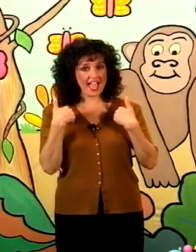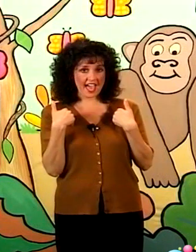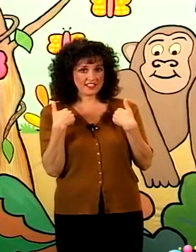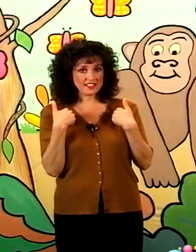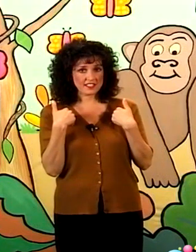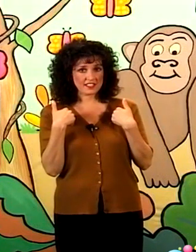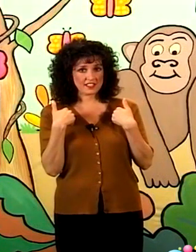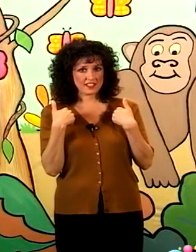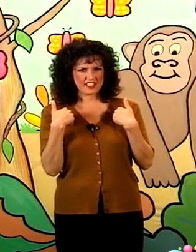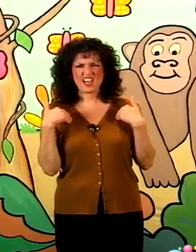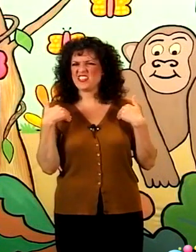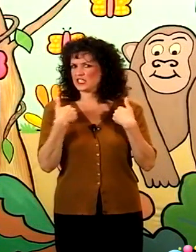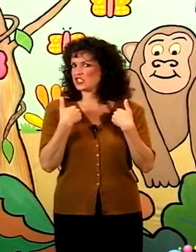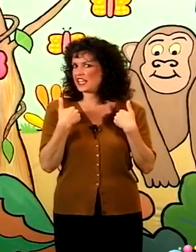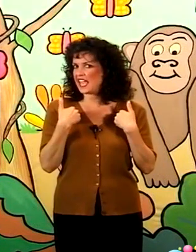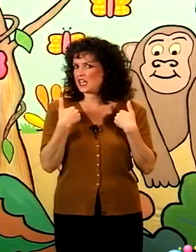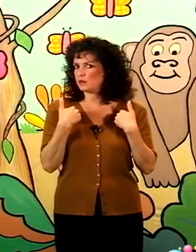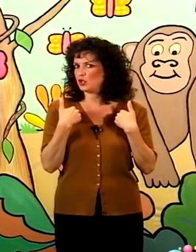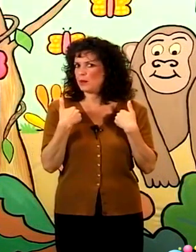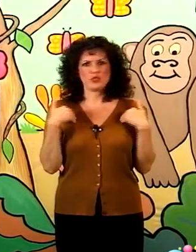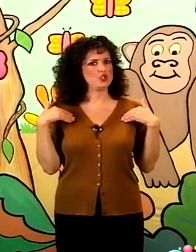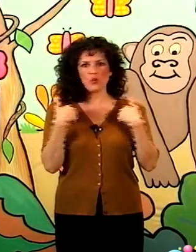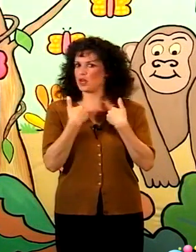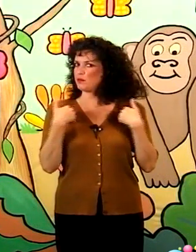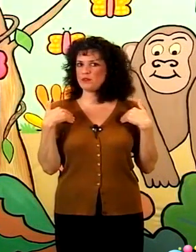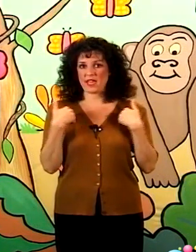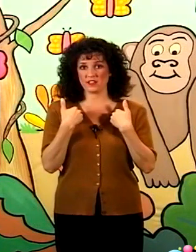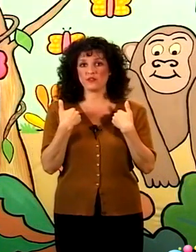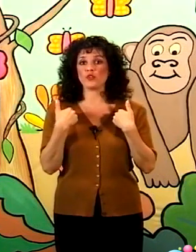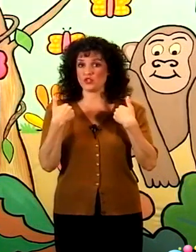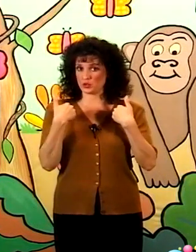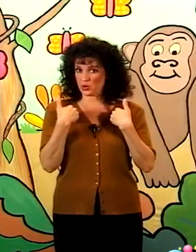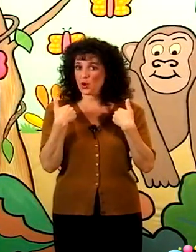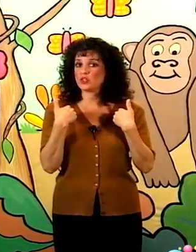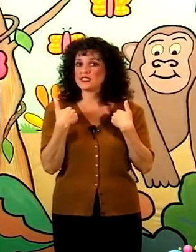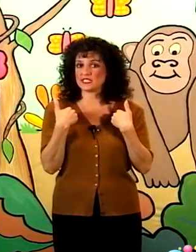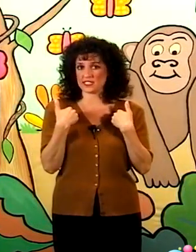Has. Now, this looks like animal but you don't want to move it back and forth. You just want to hold it still.